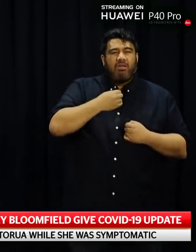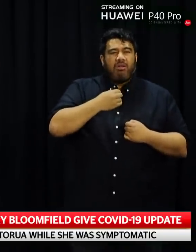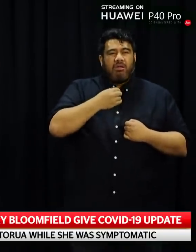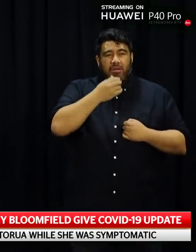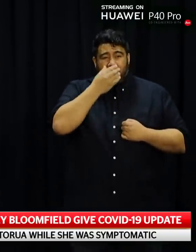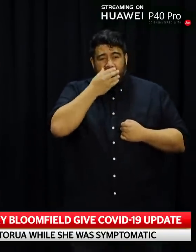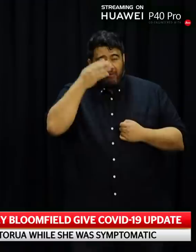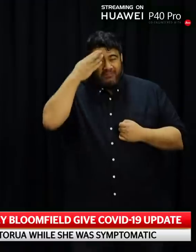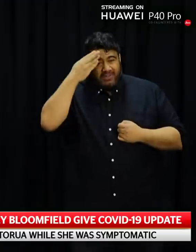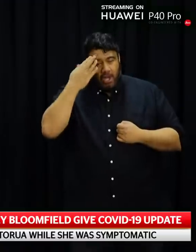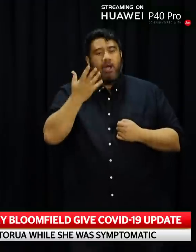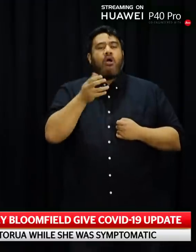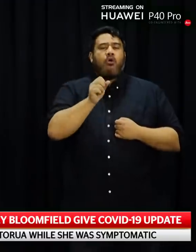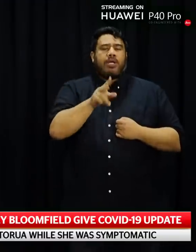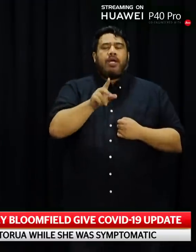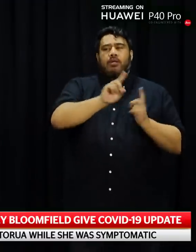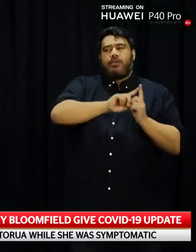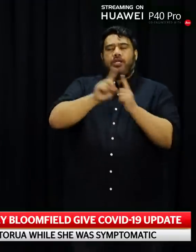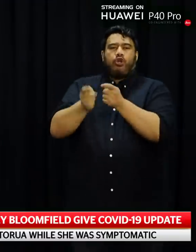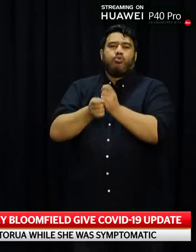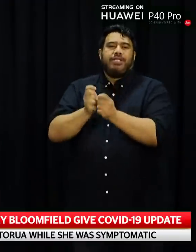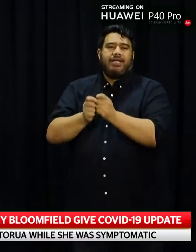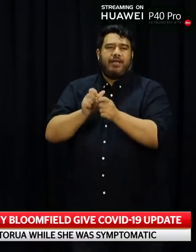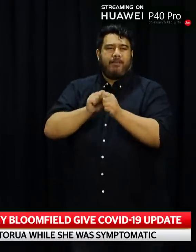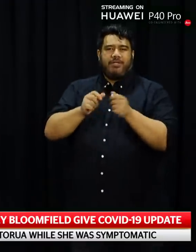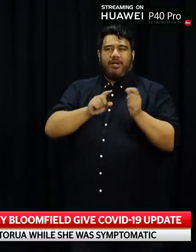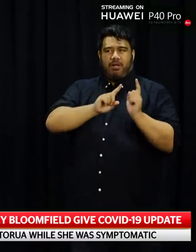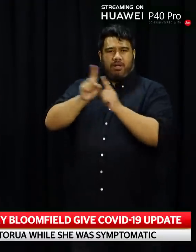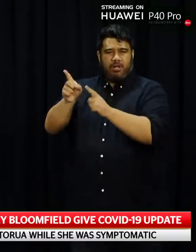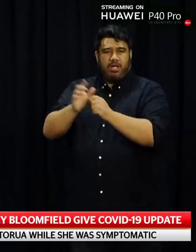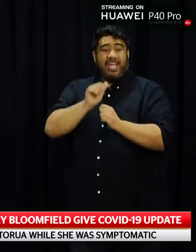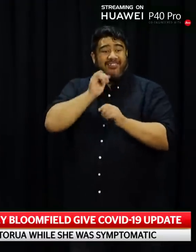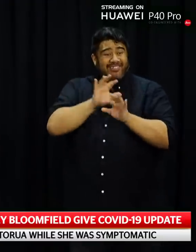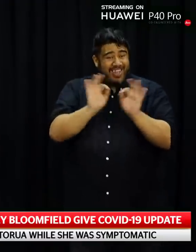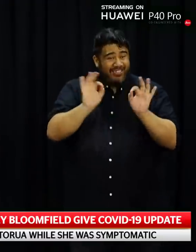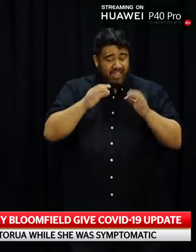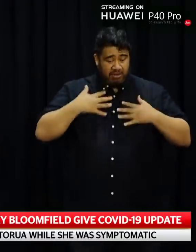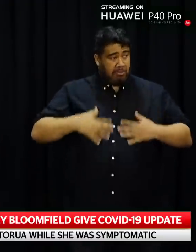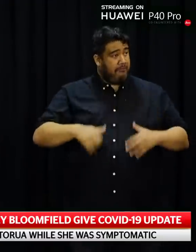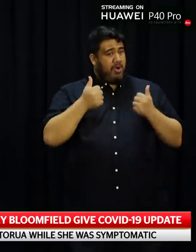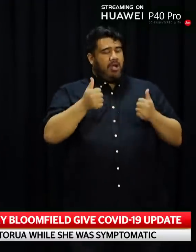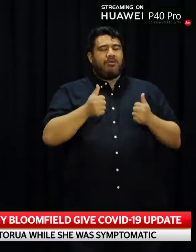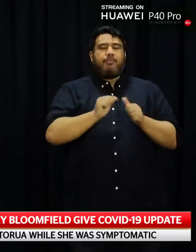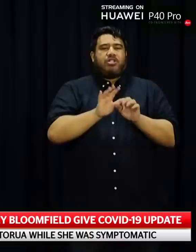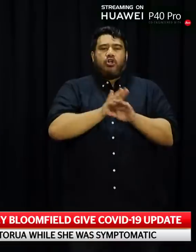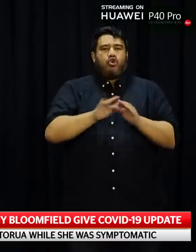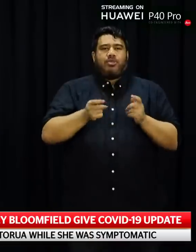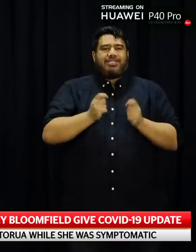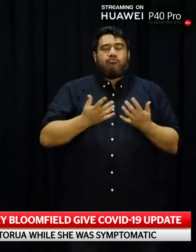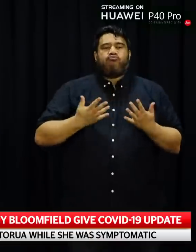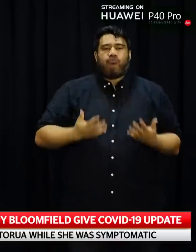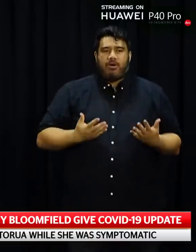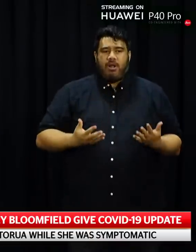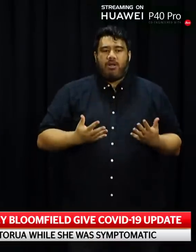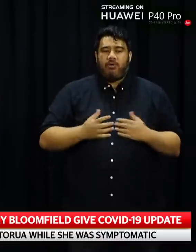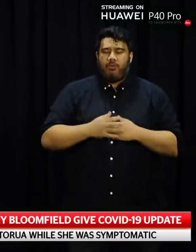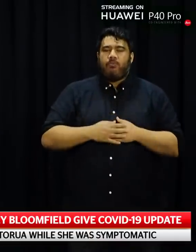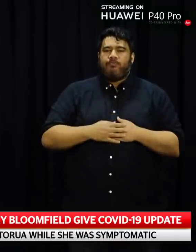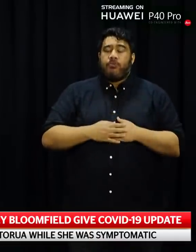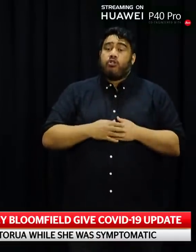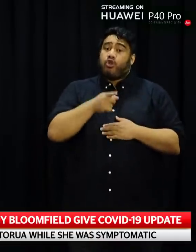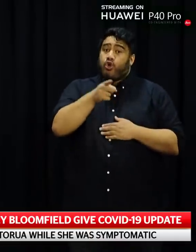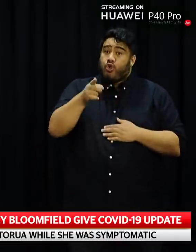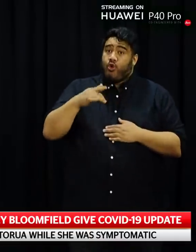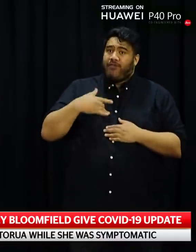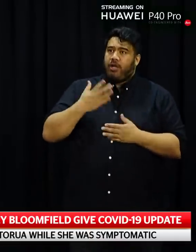in on those we need to test the most. So what we're asking is that if you have any symptoms, or